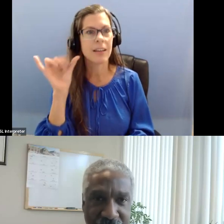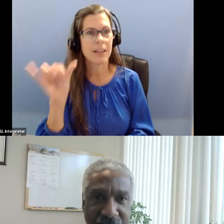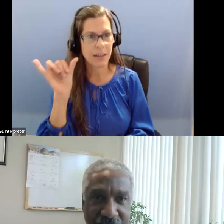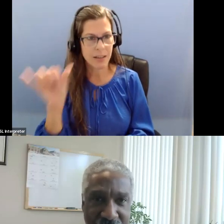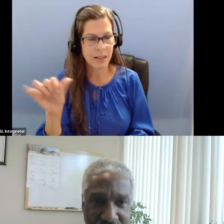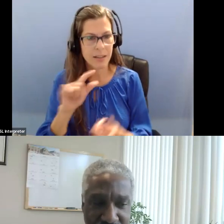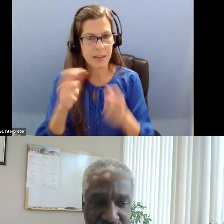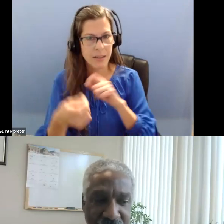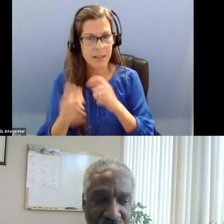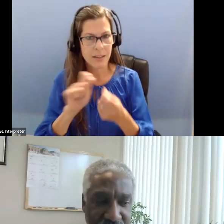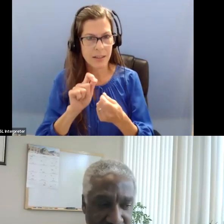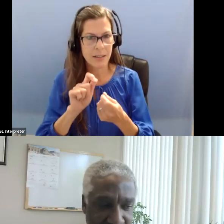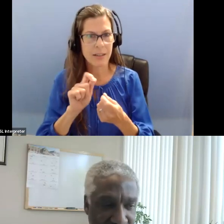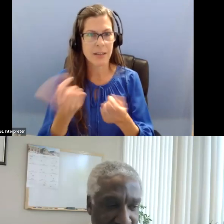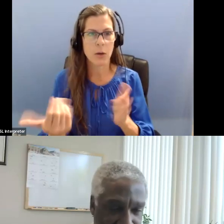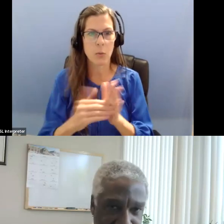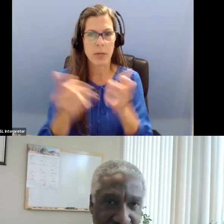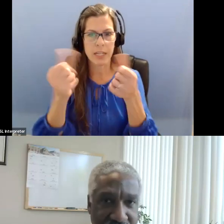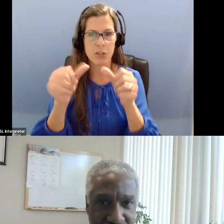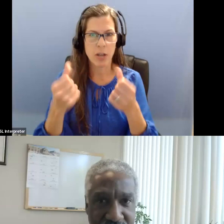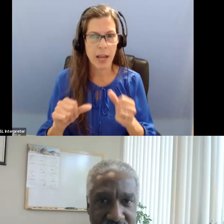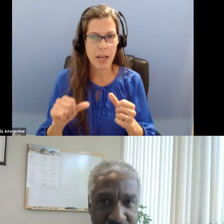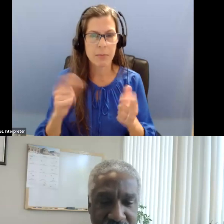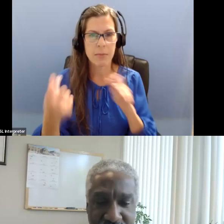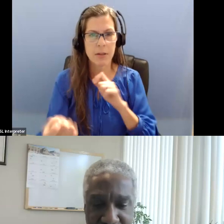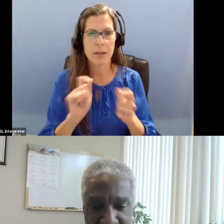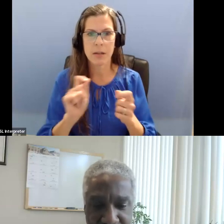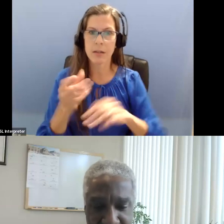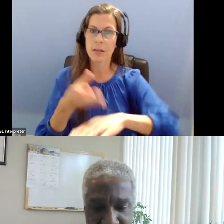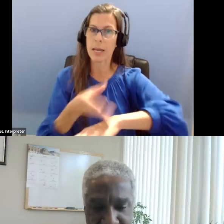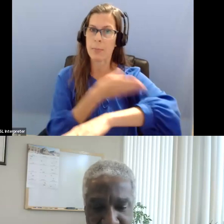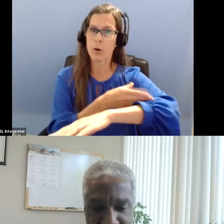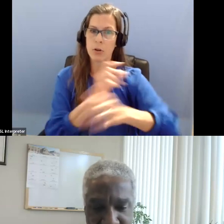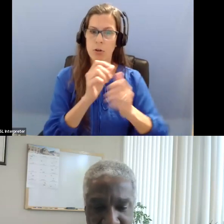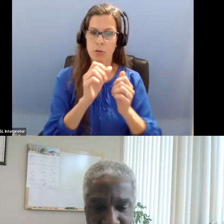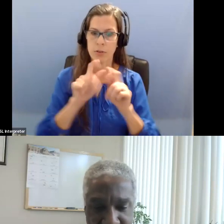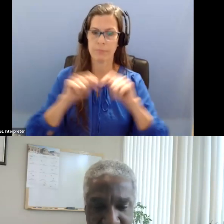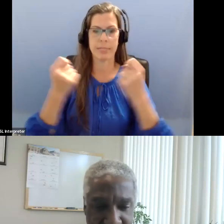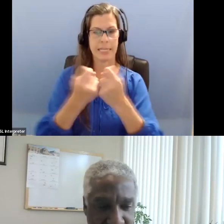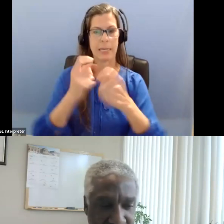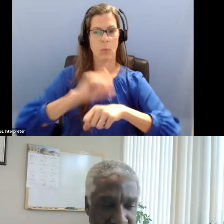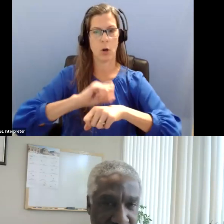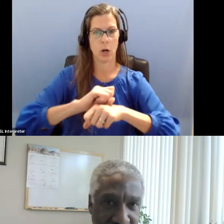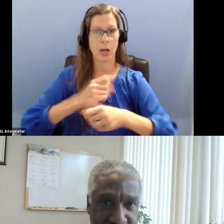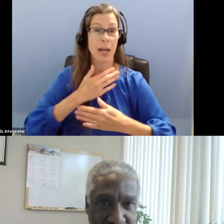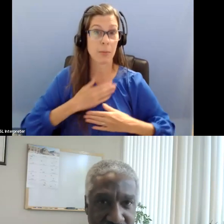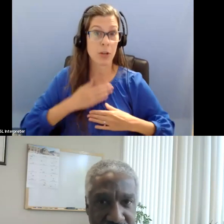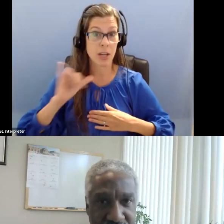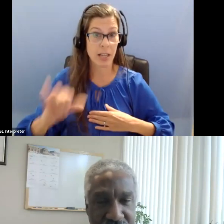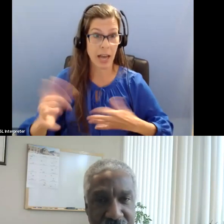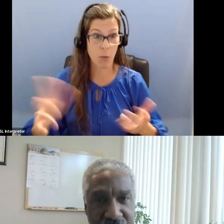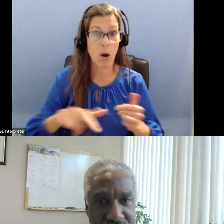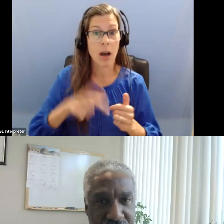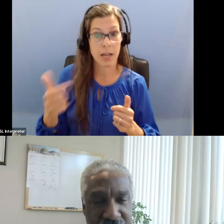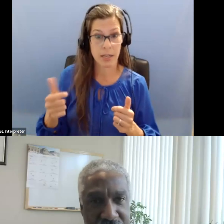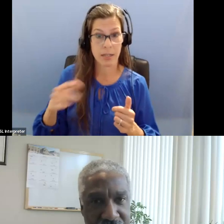and work together to improve. So I appreciate you setting that all up. And I would like to turn it back to the steering